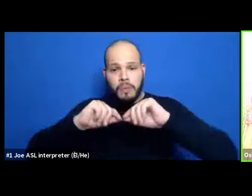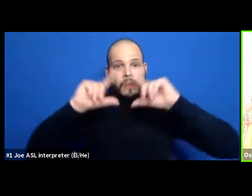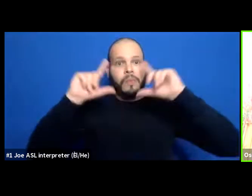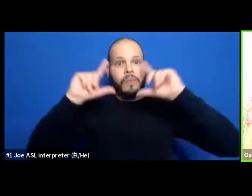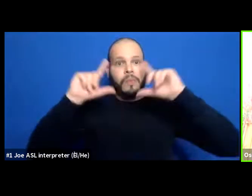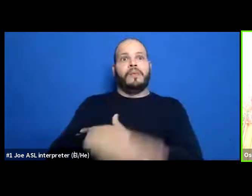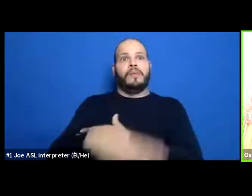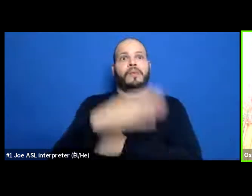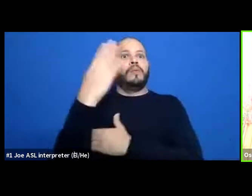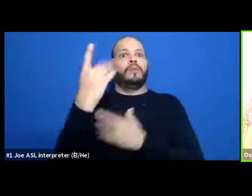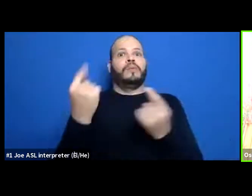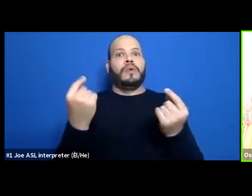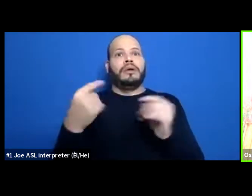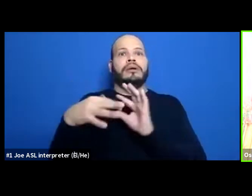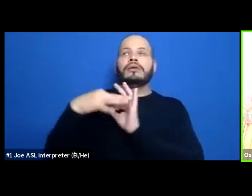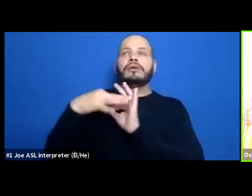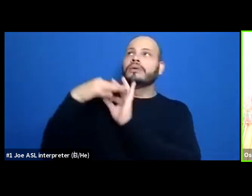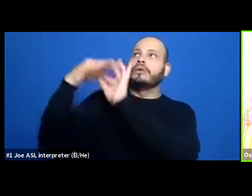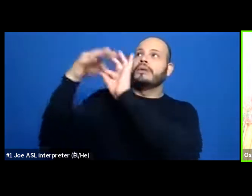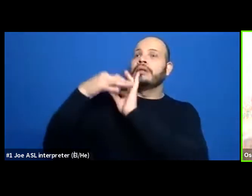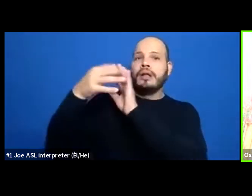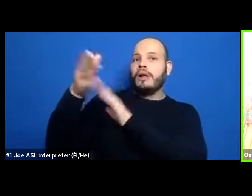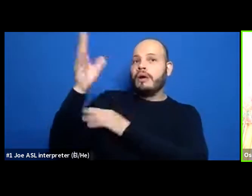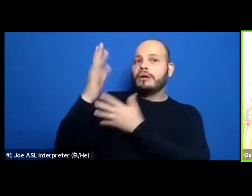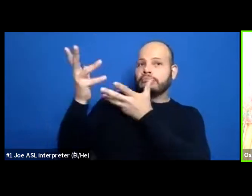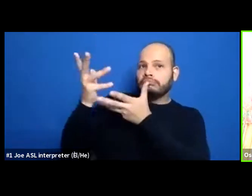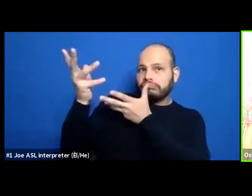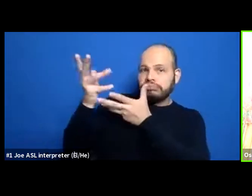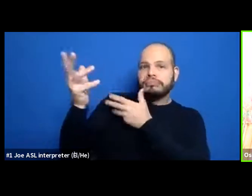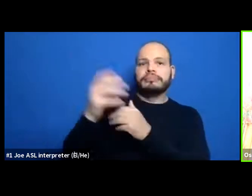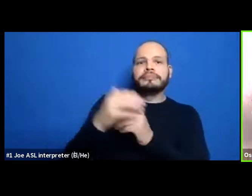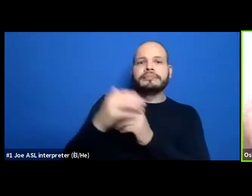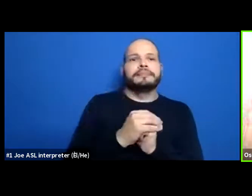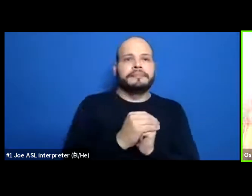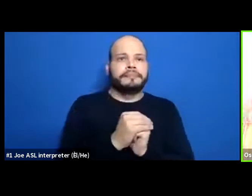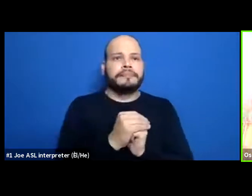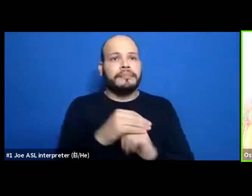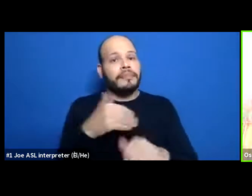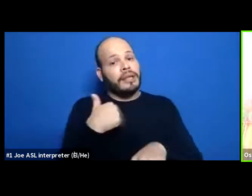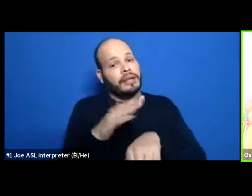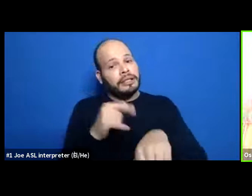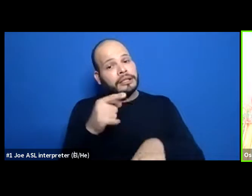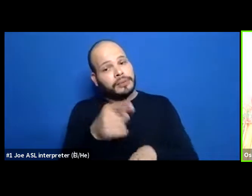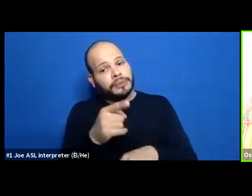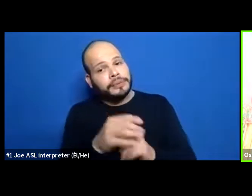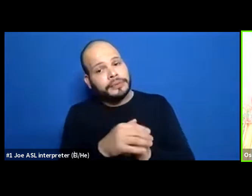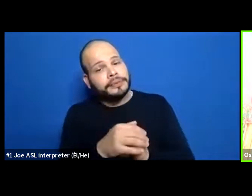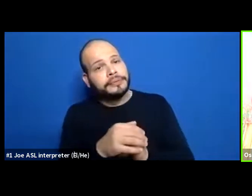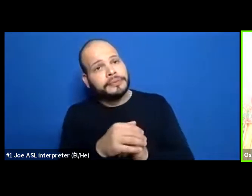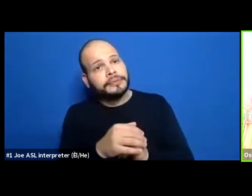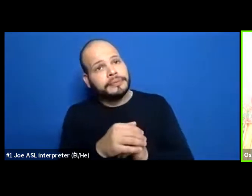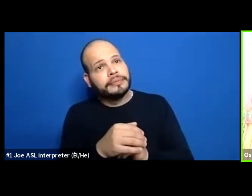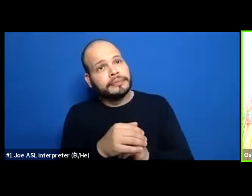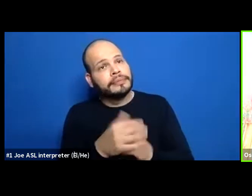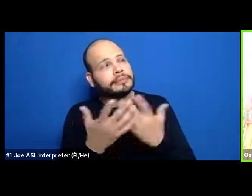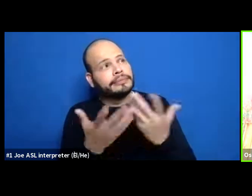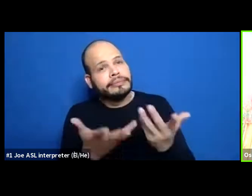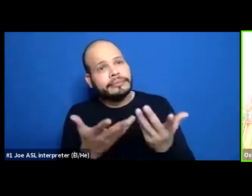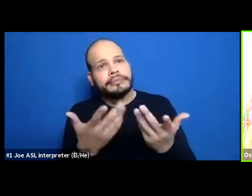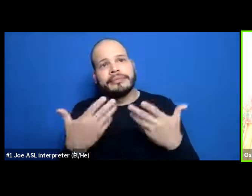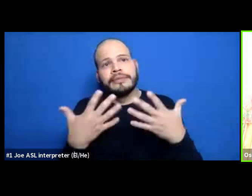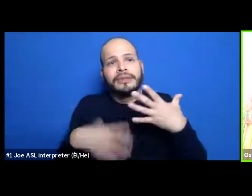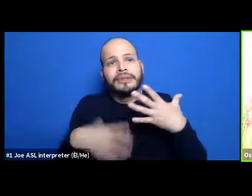calling. And it's not material pursuits. It's not anything you're gonna see on TV, but it made